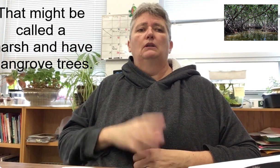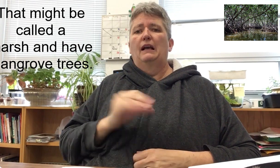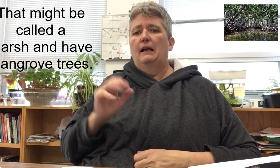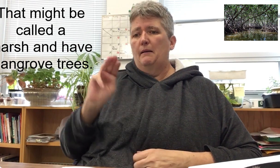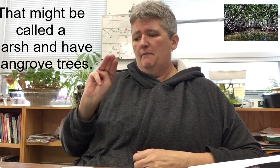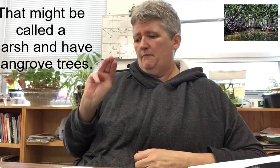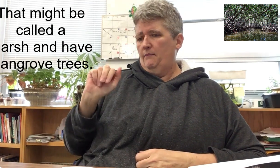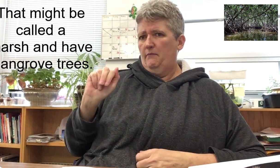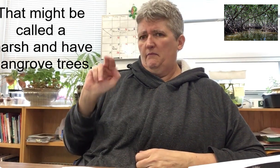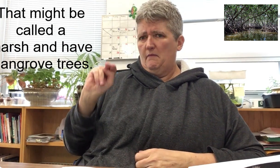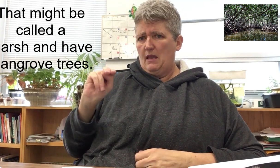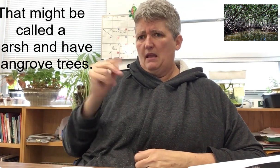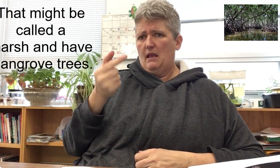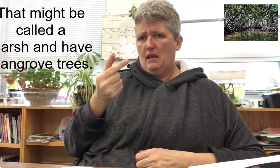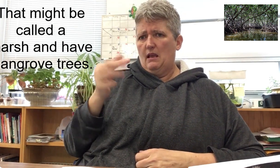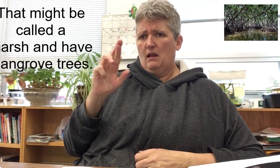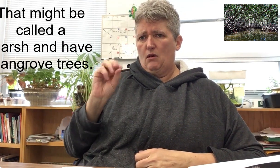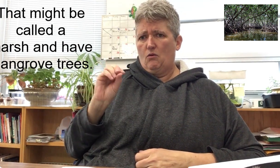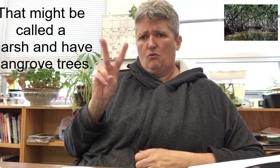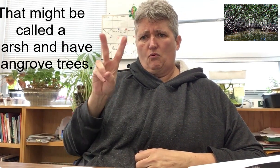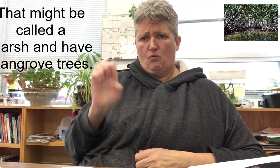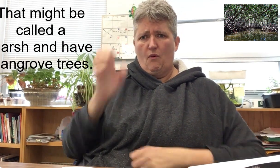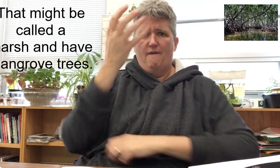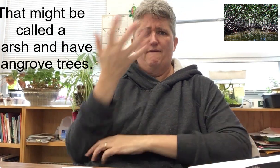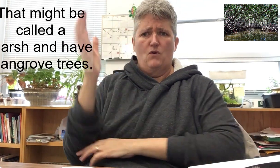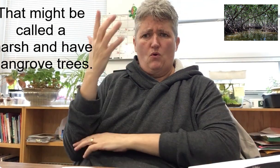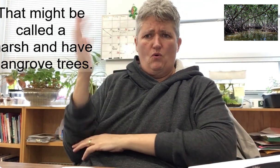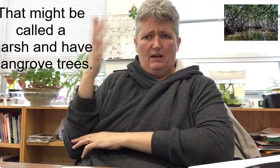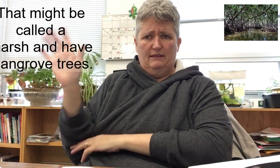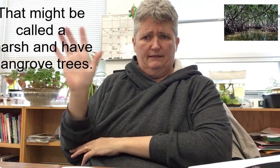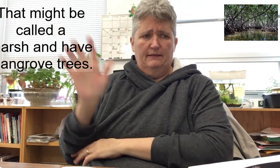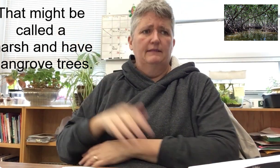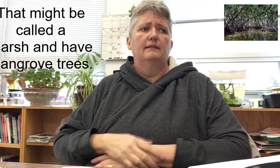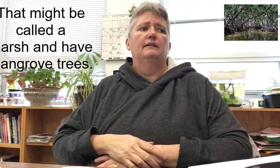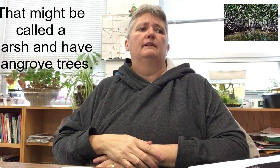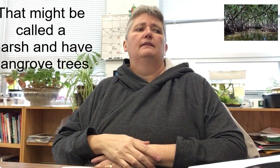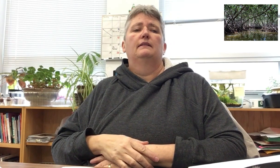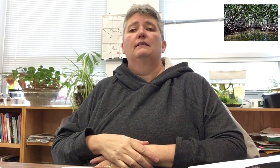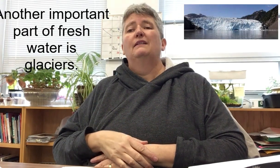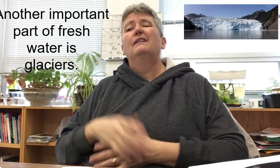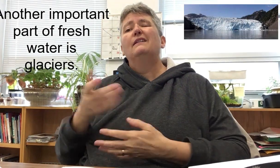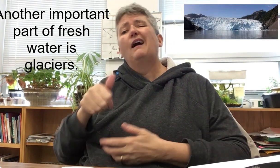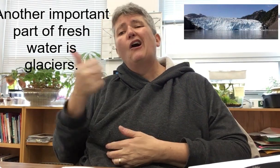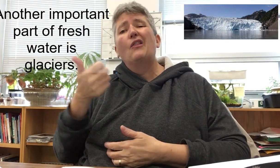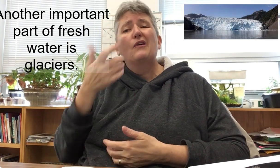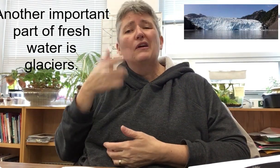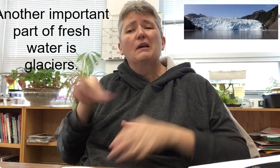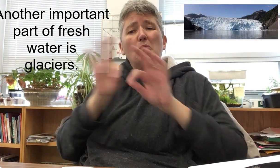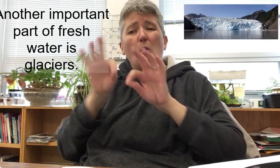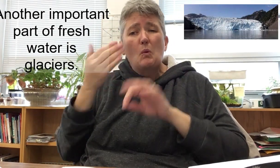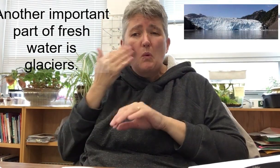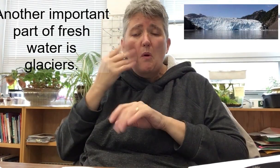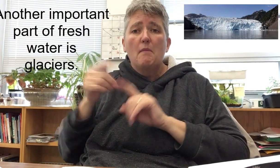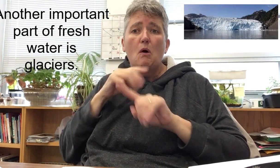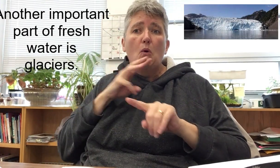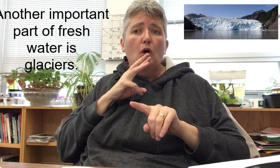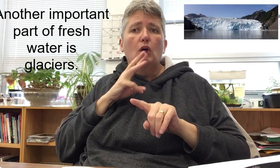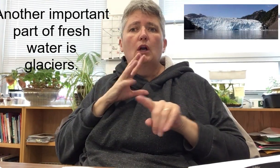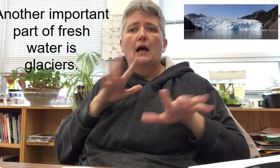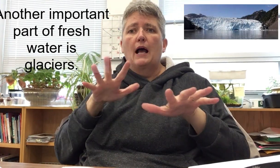Mangrove, that's another mangrove forest, is another kind of marsh or wetlands. What about a glacier? Okay, a glacier is